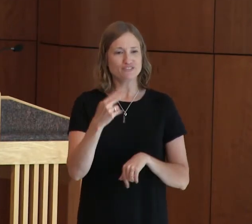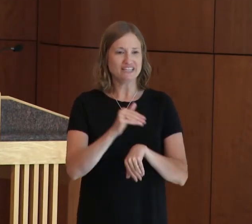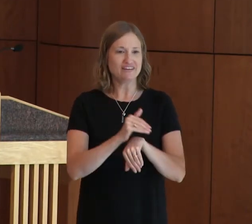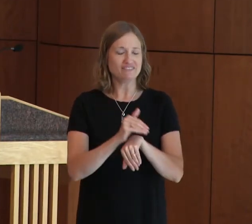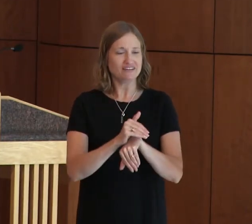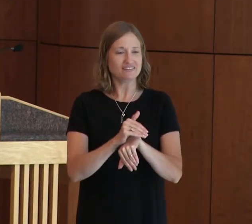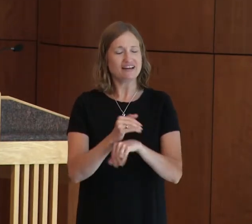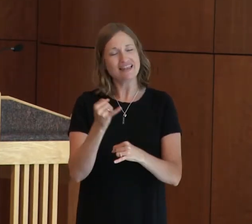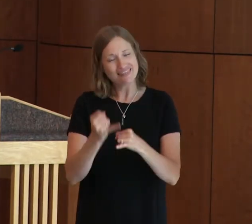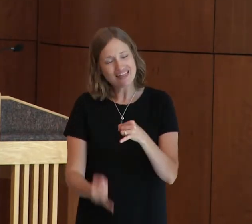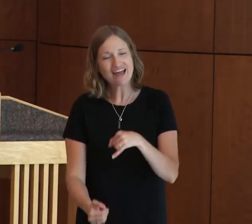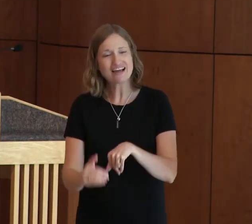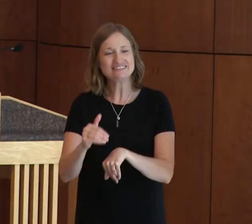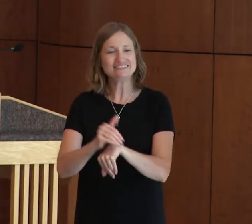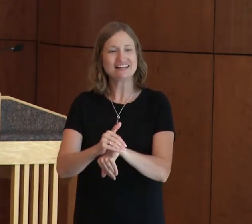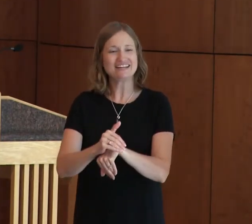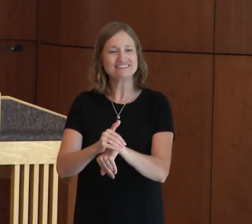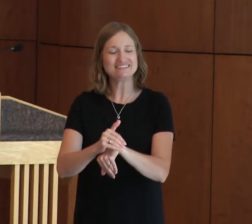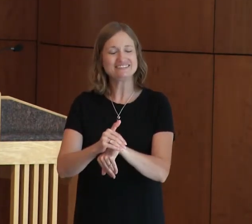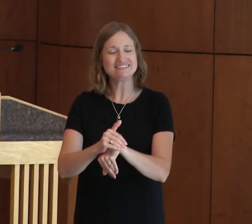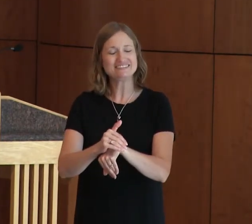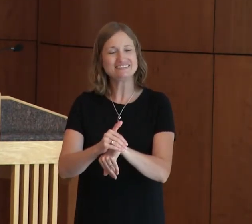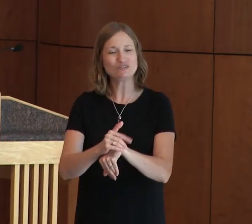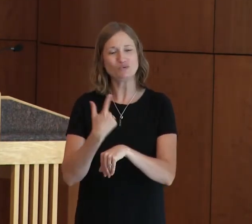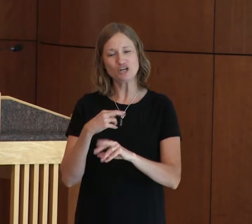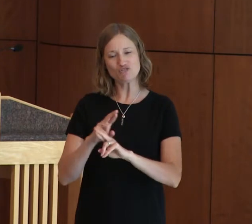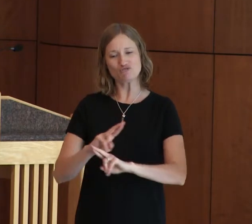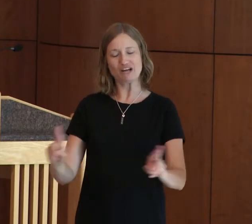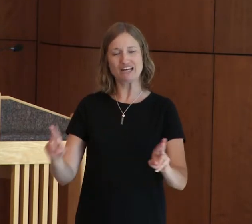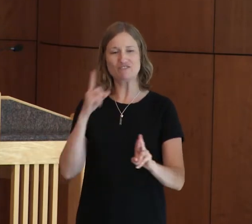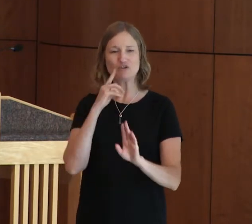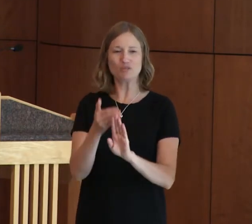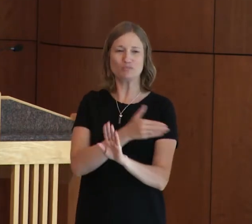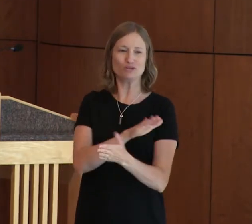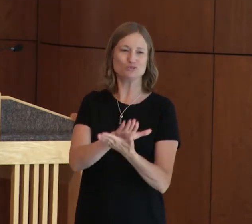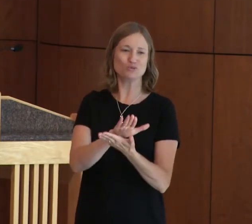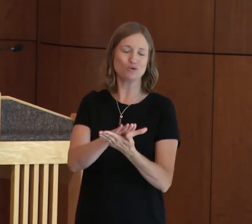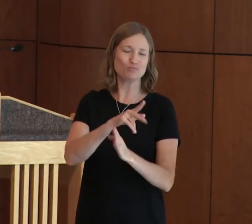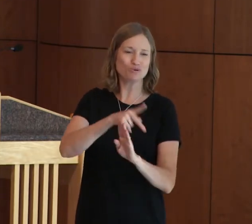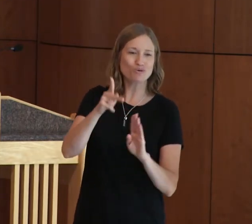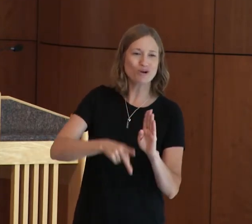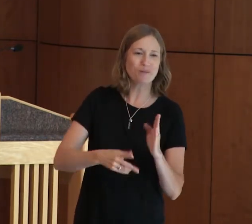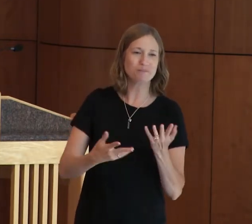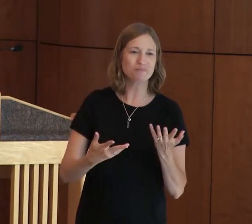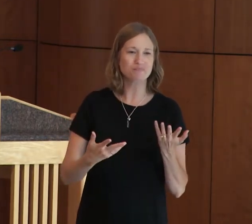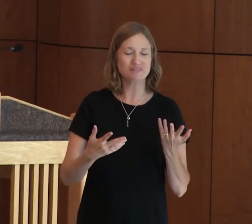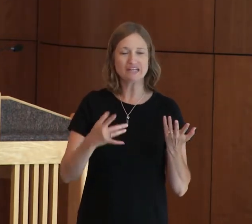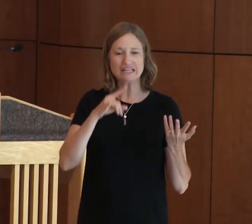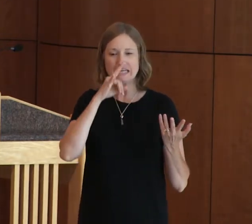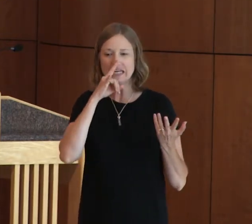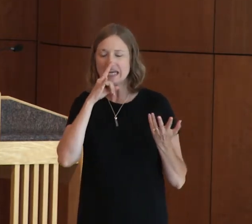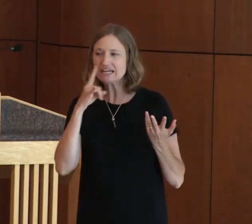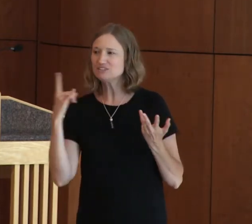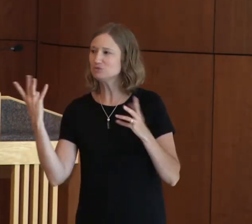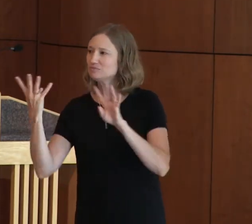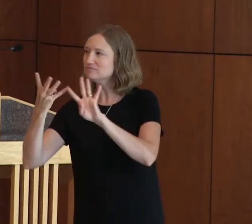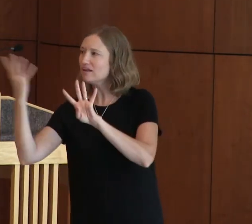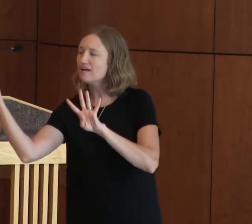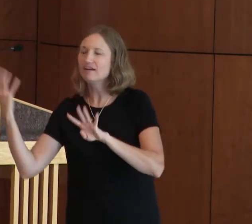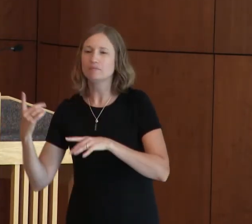night, it's that we are getting ready for the preschool program. The kids were kind of lined up over here, the 4 and 5-year-olds.